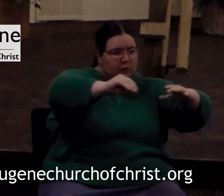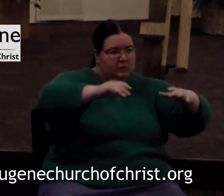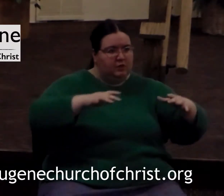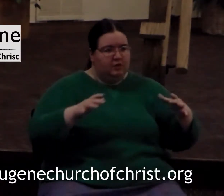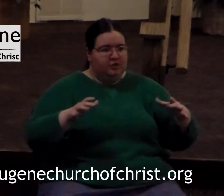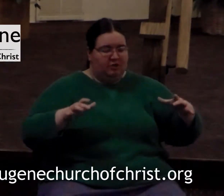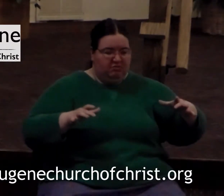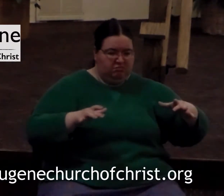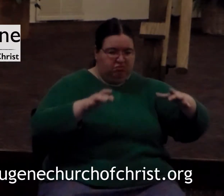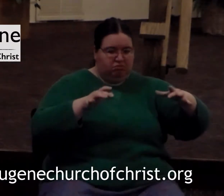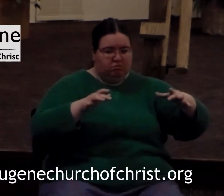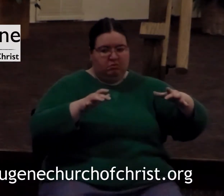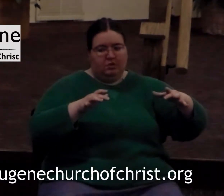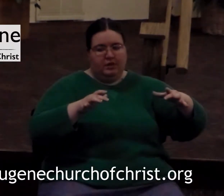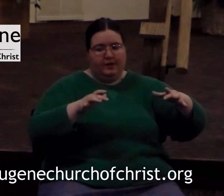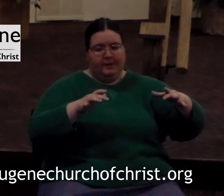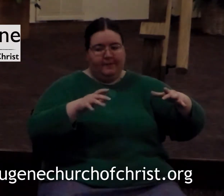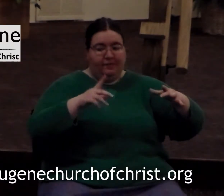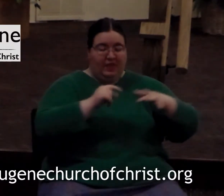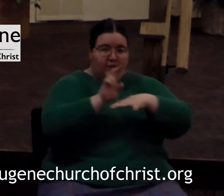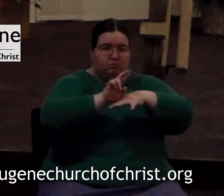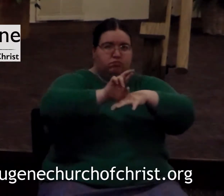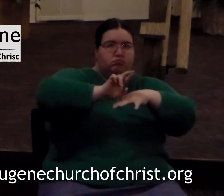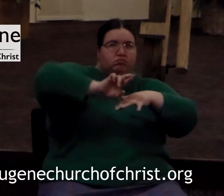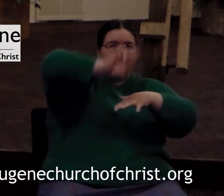within that causes the fuel tank to ignite, which causes everything to explode.